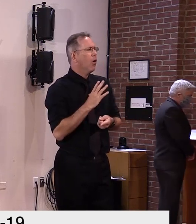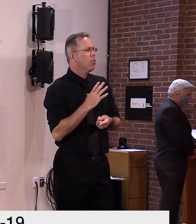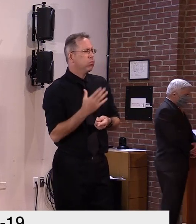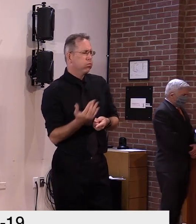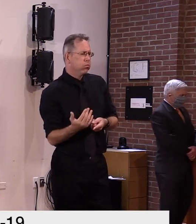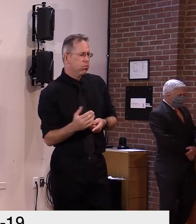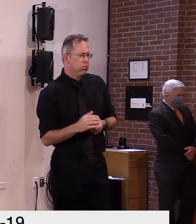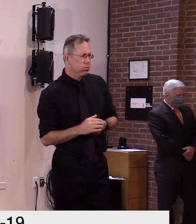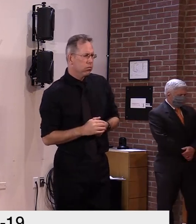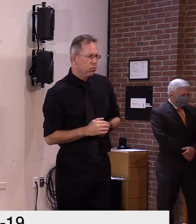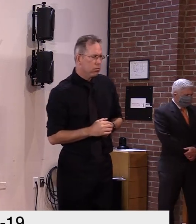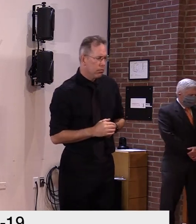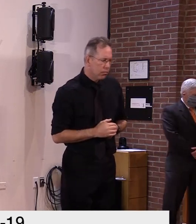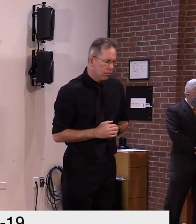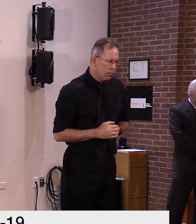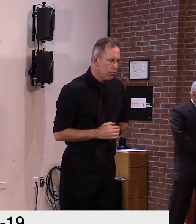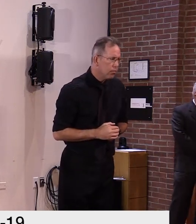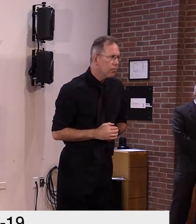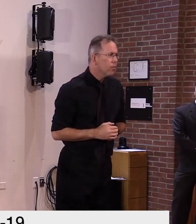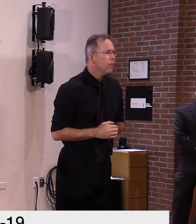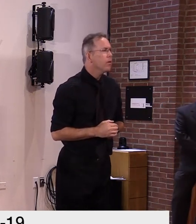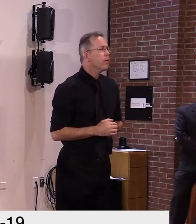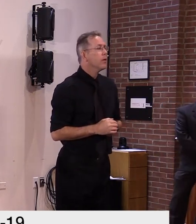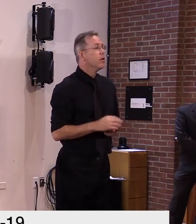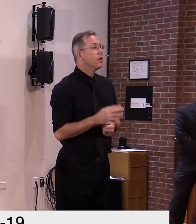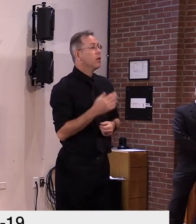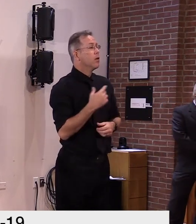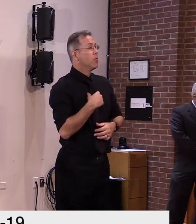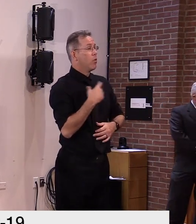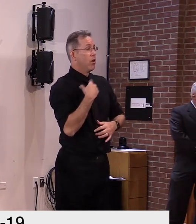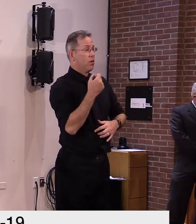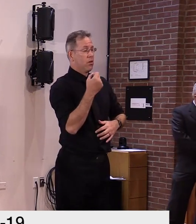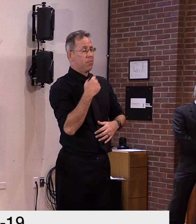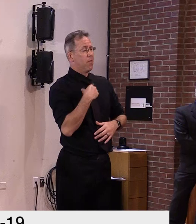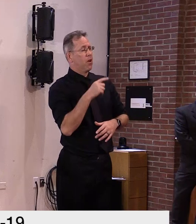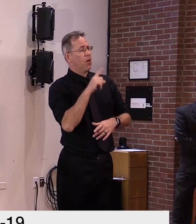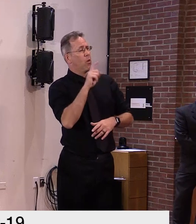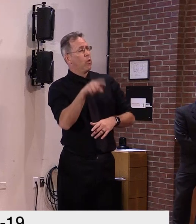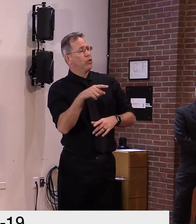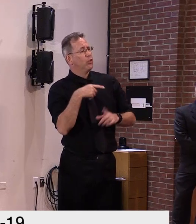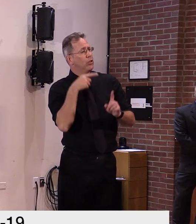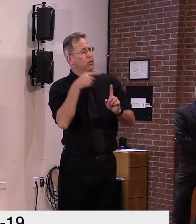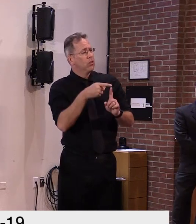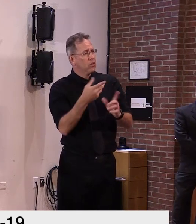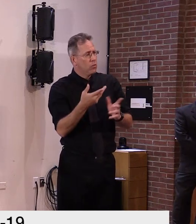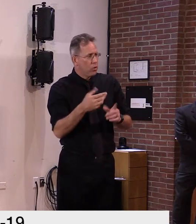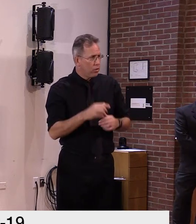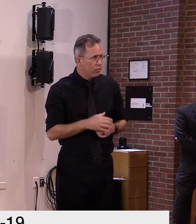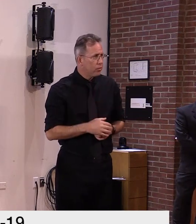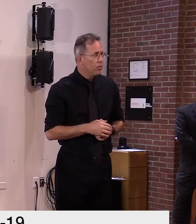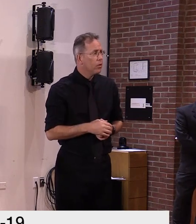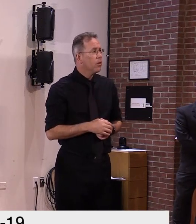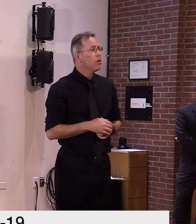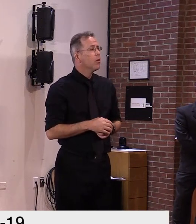question from my end was whether people have been informed